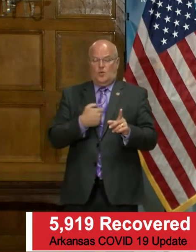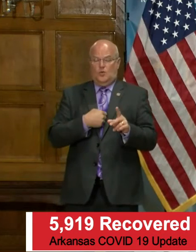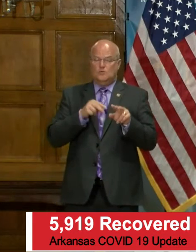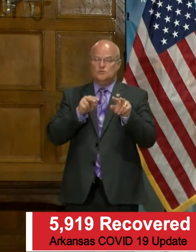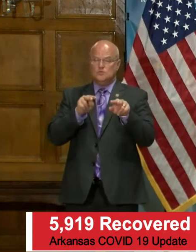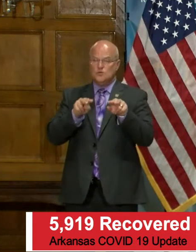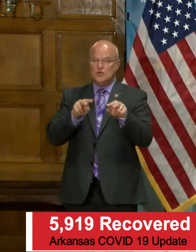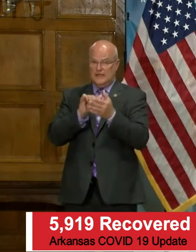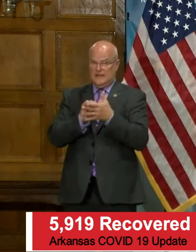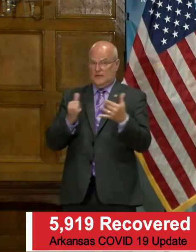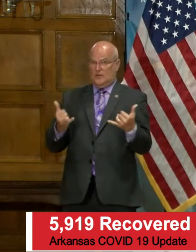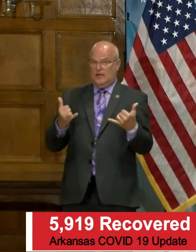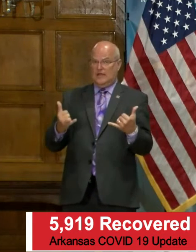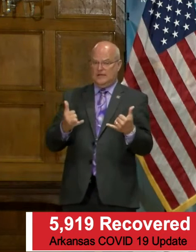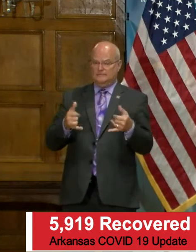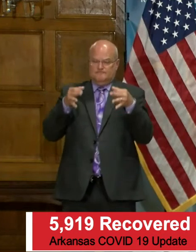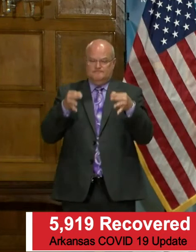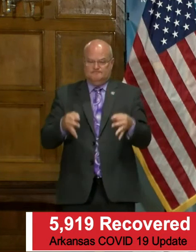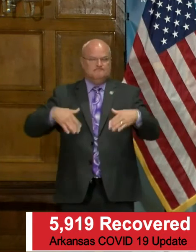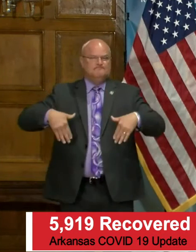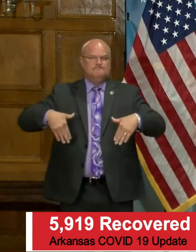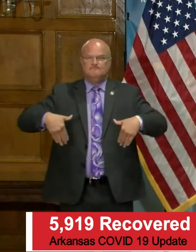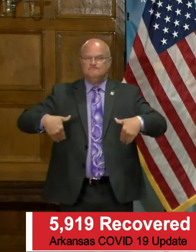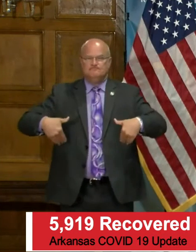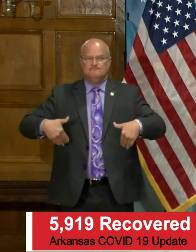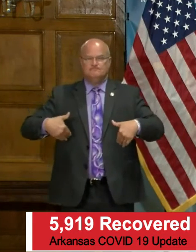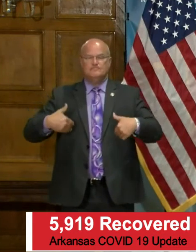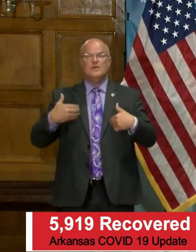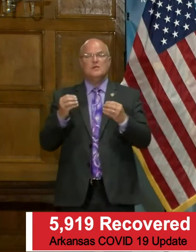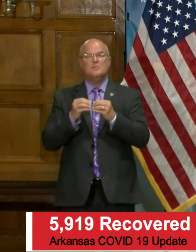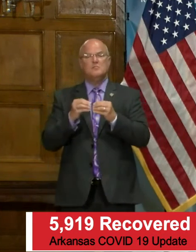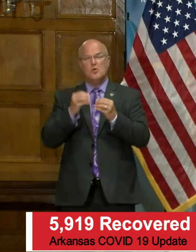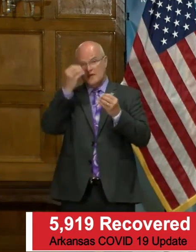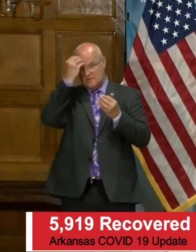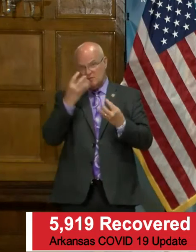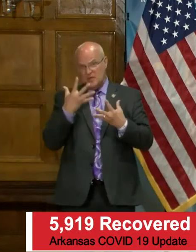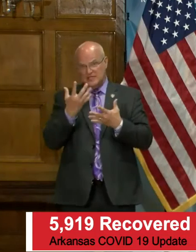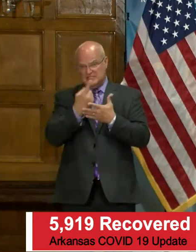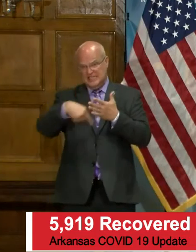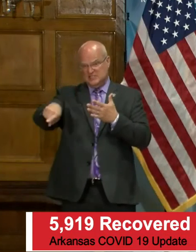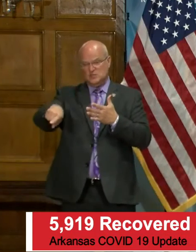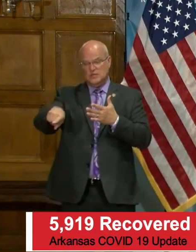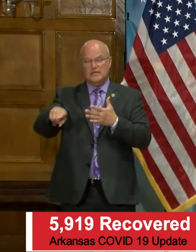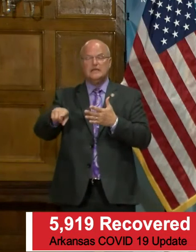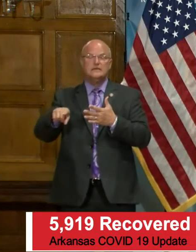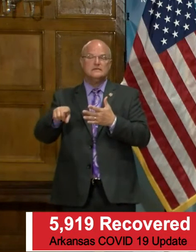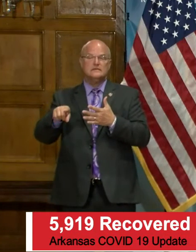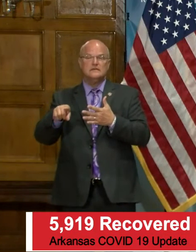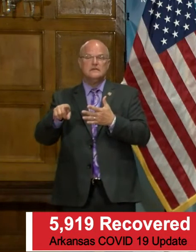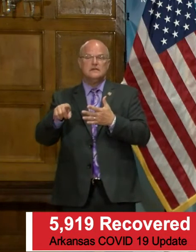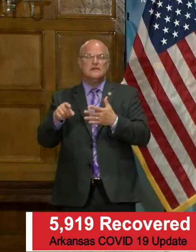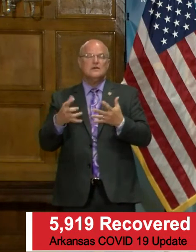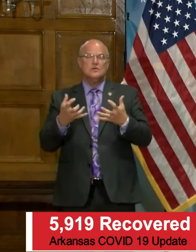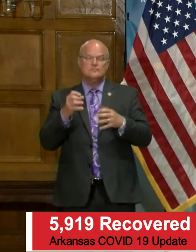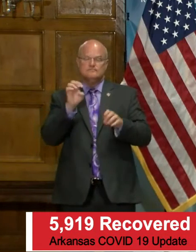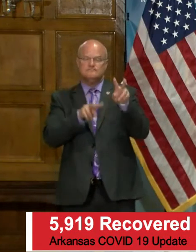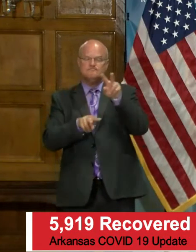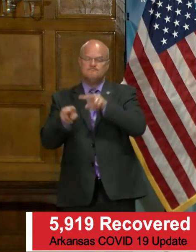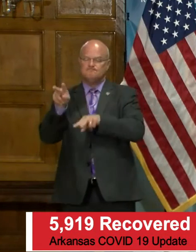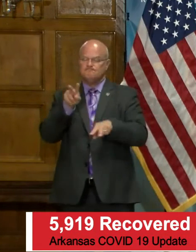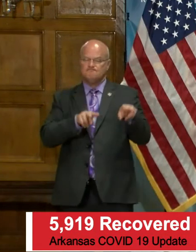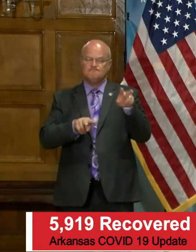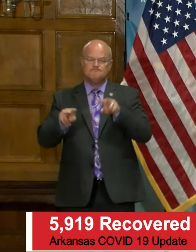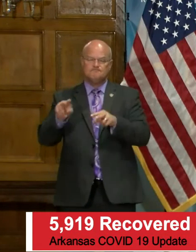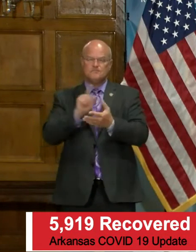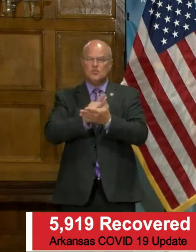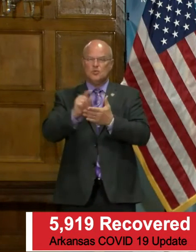We're looking at that. No decision has been made on that. We'll have probably more information next week as to we want to evaluate